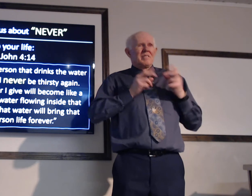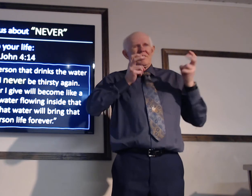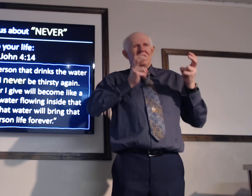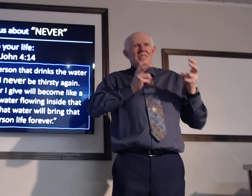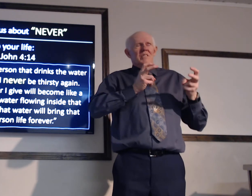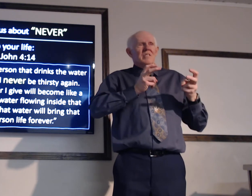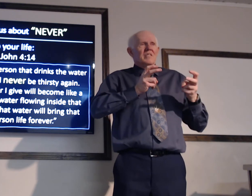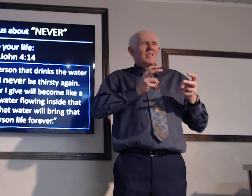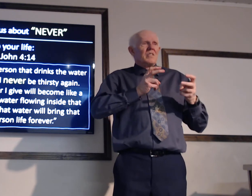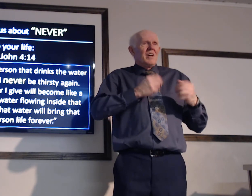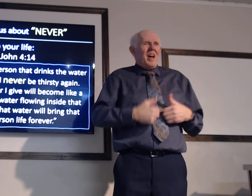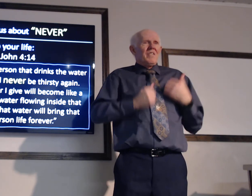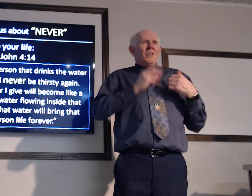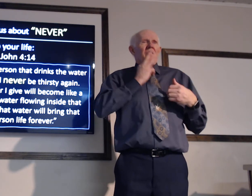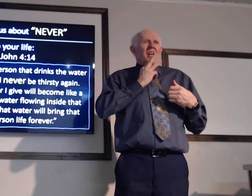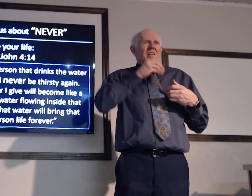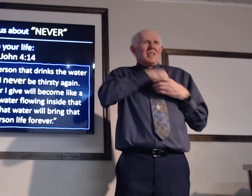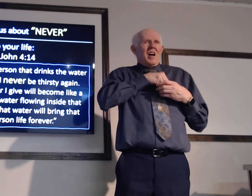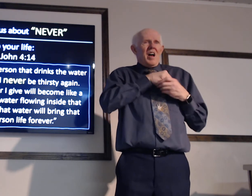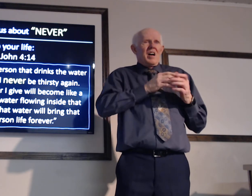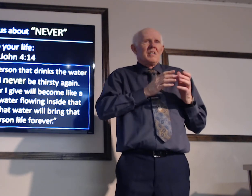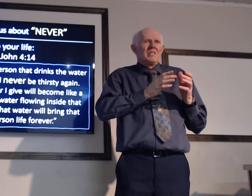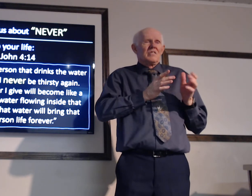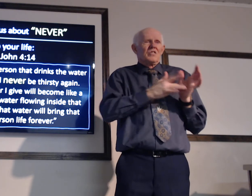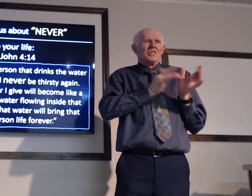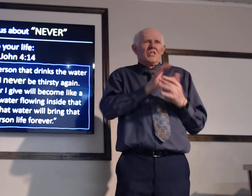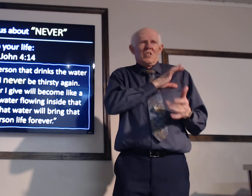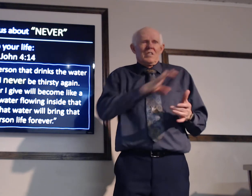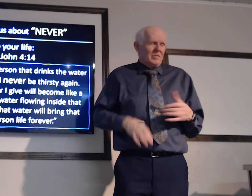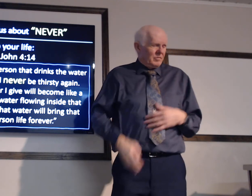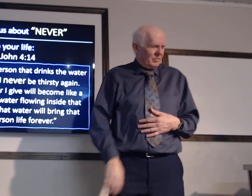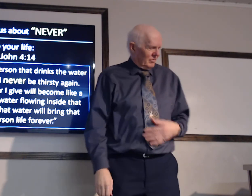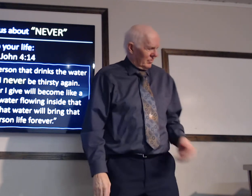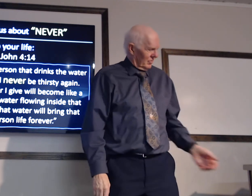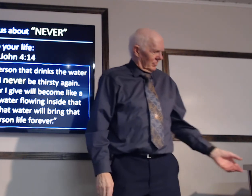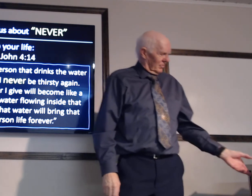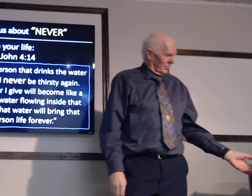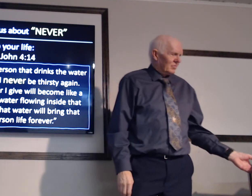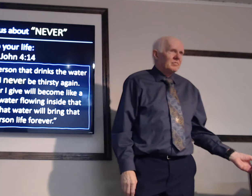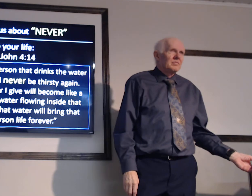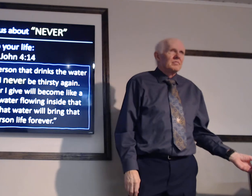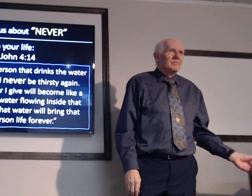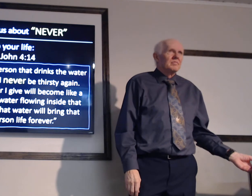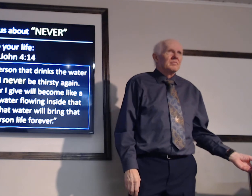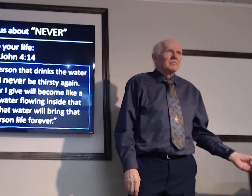Jesus lives inside, and he is the water inside Jesus Christ.